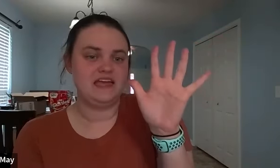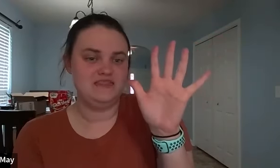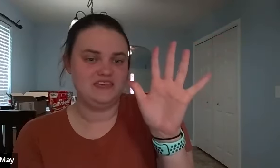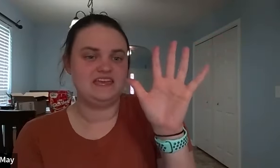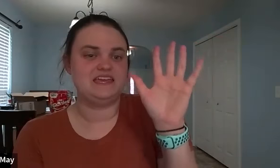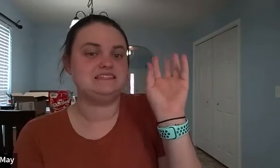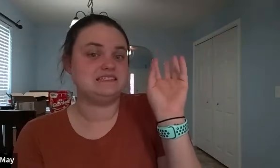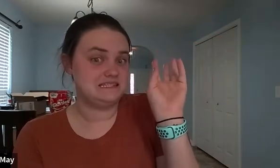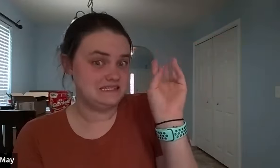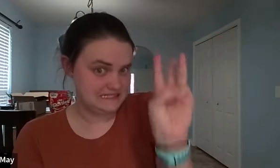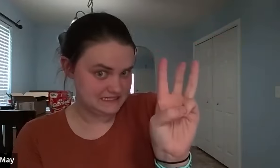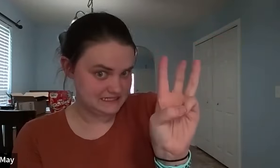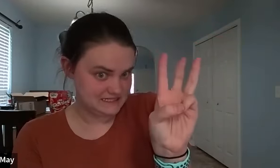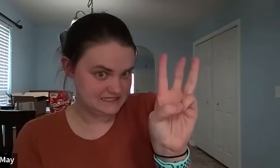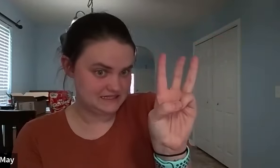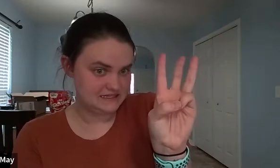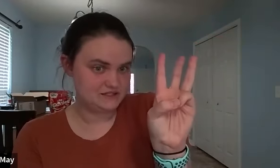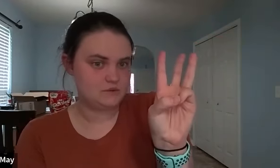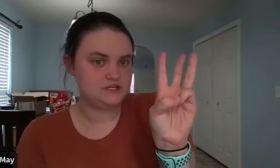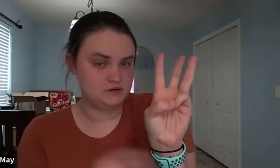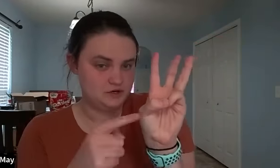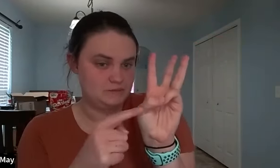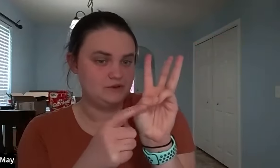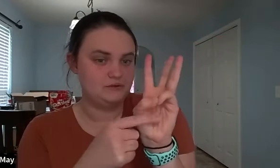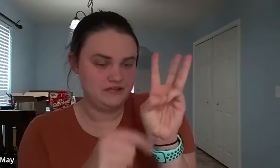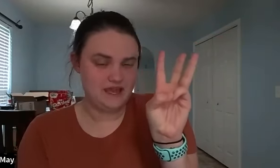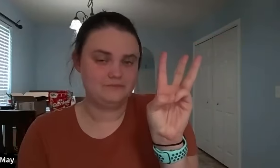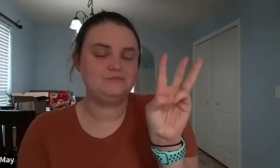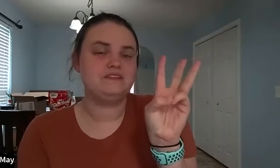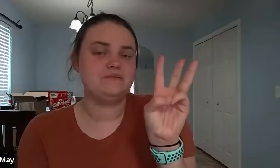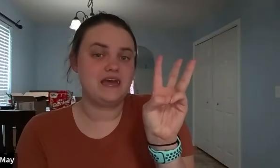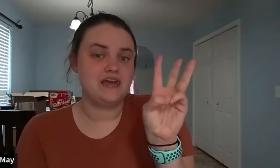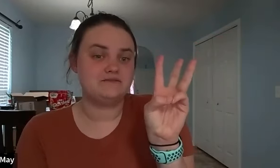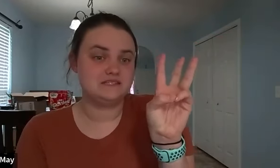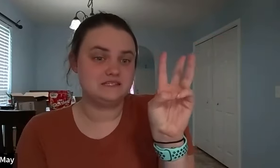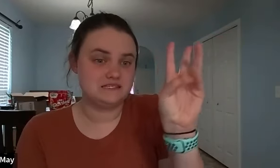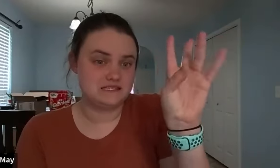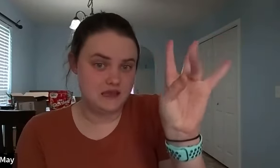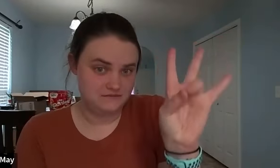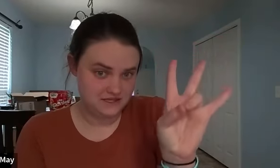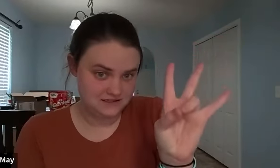and then 6 is what we do our normal 3. Yeah. Then we have 7.